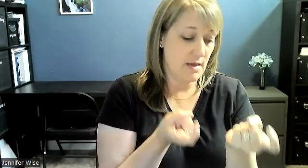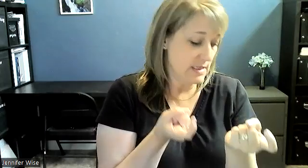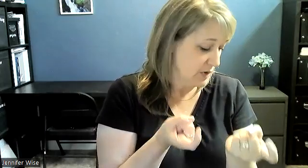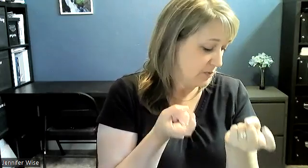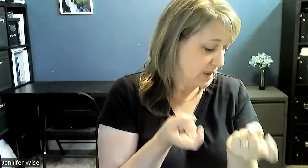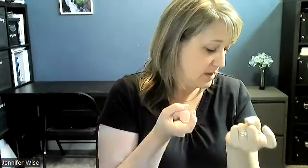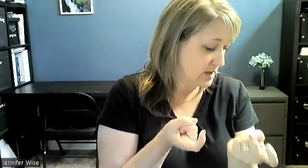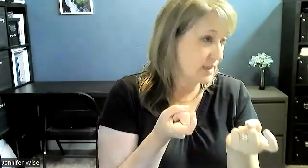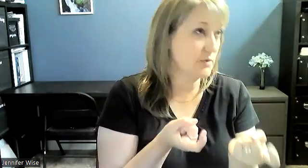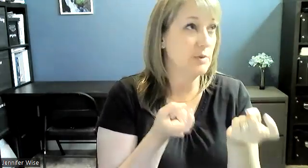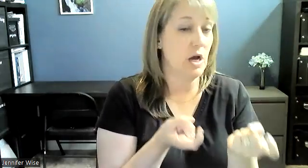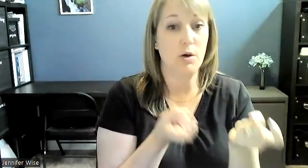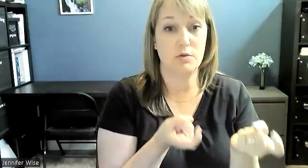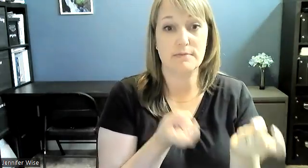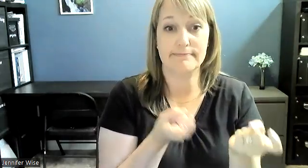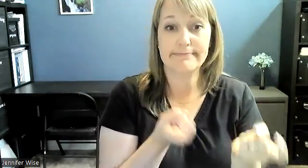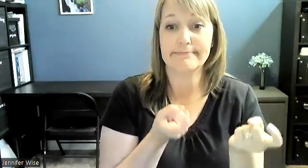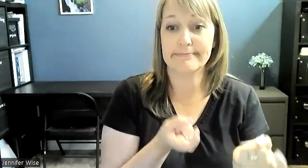This movement comes from your elbows.